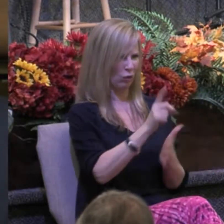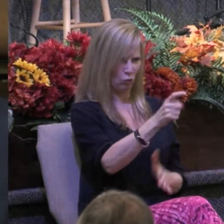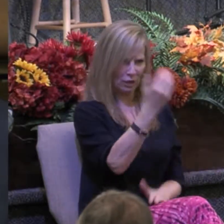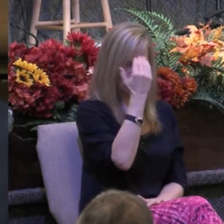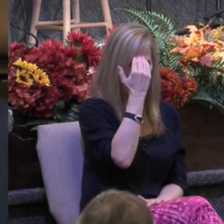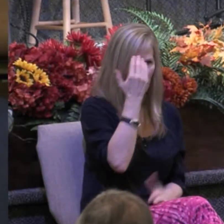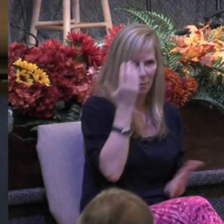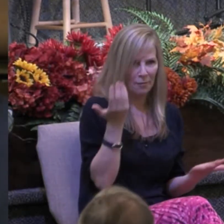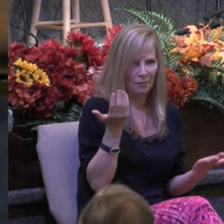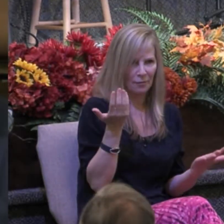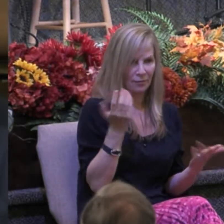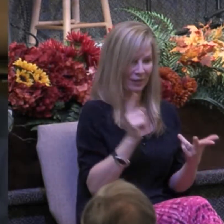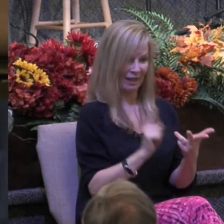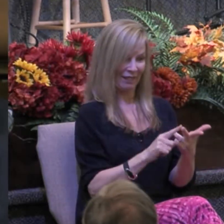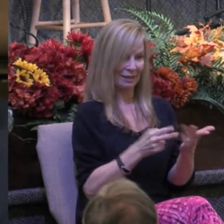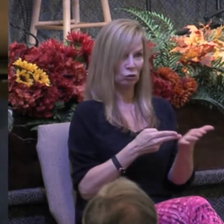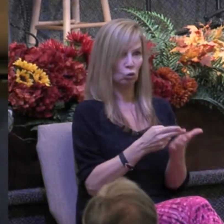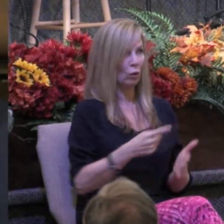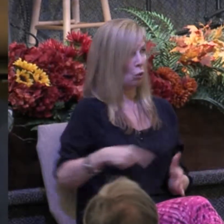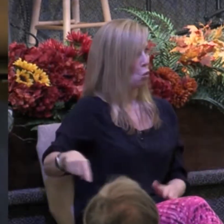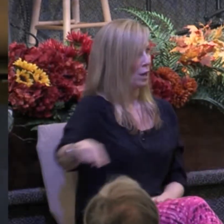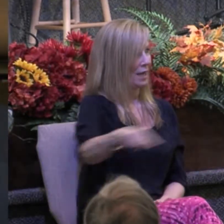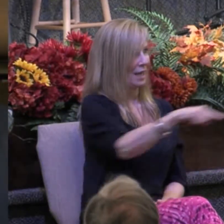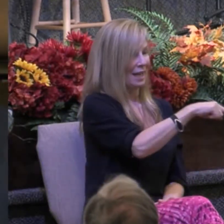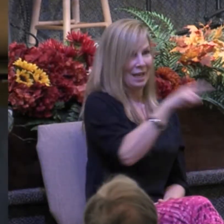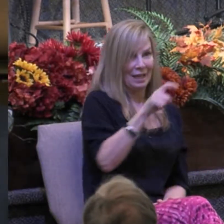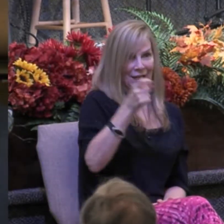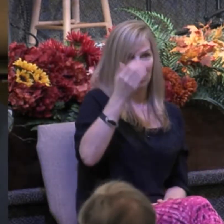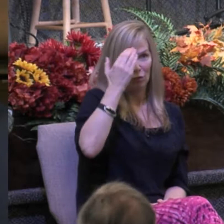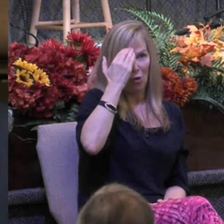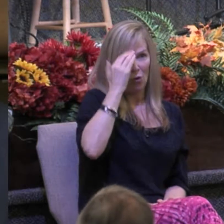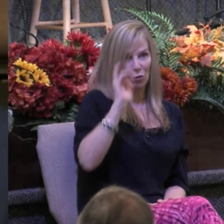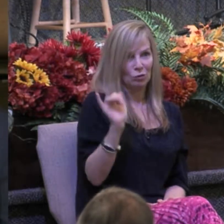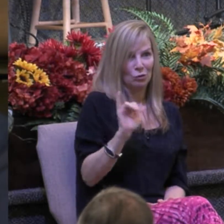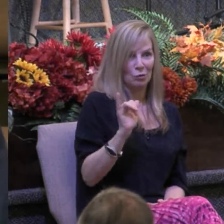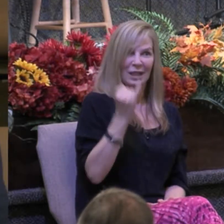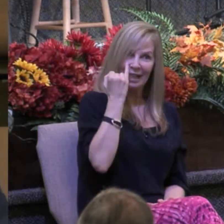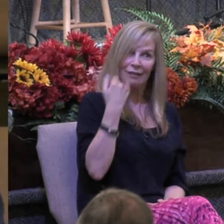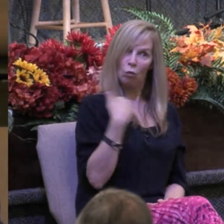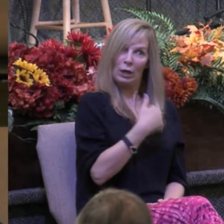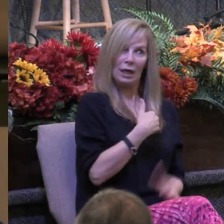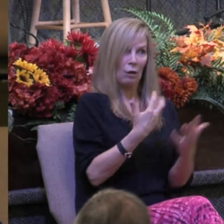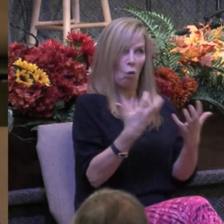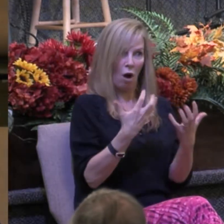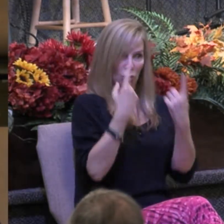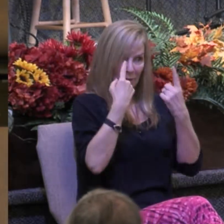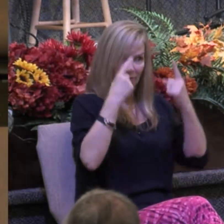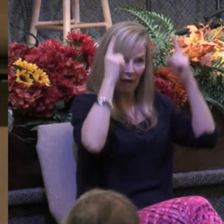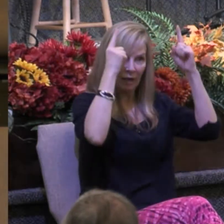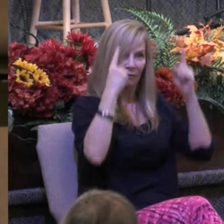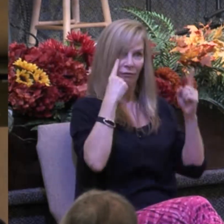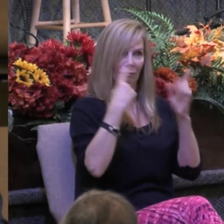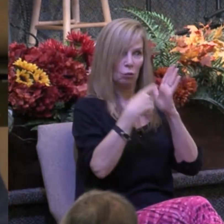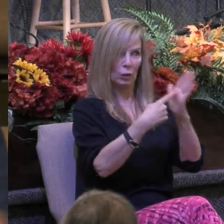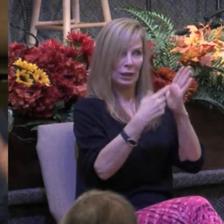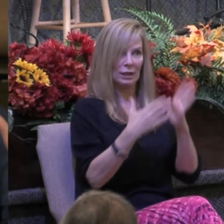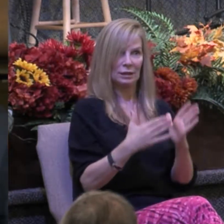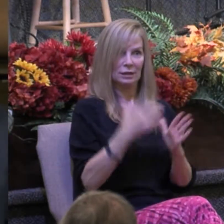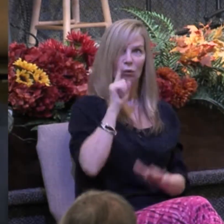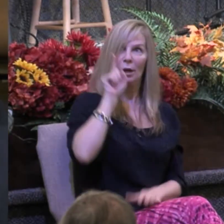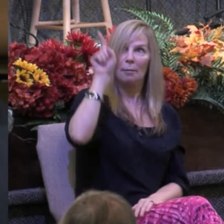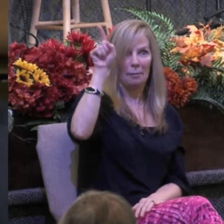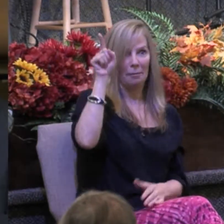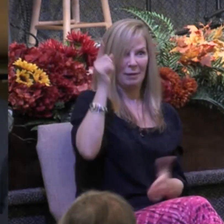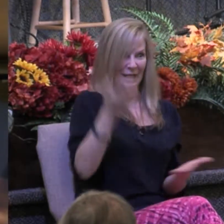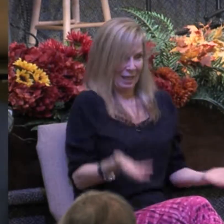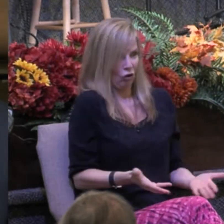it's a truth that we desperately need to know as well if we are going to be his witnesses right